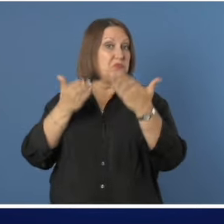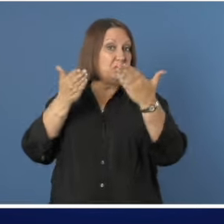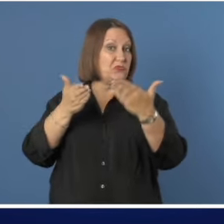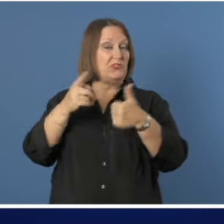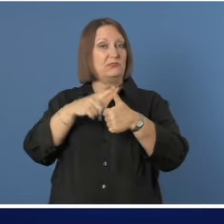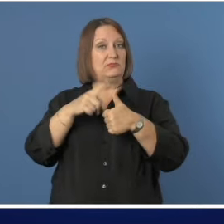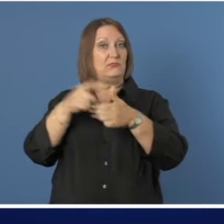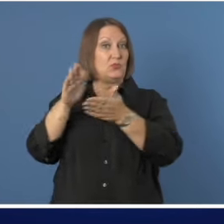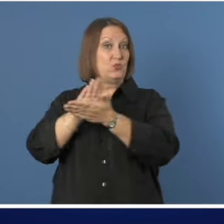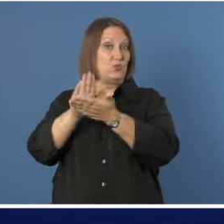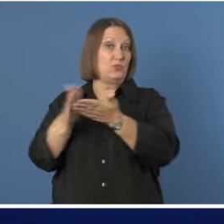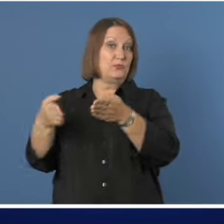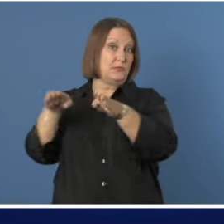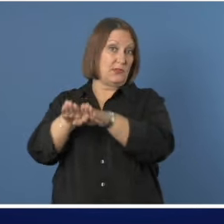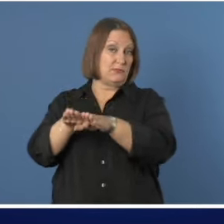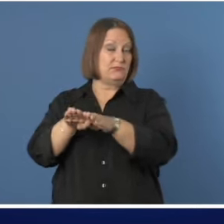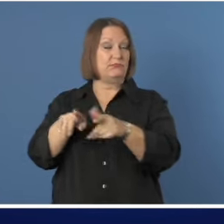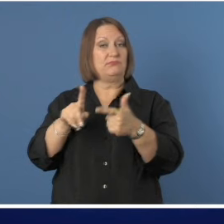Closing schools.